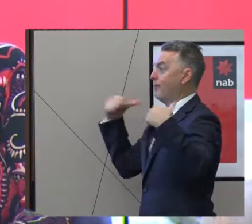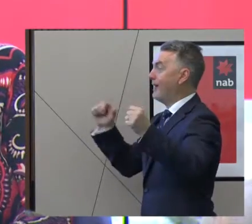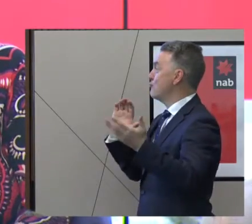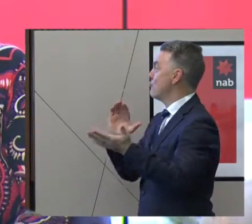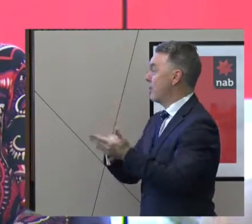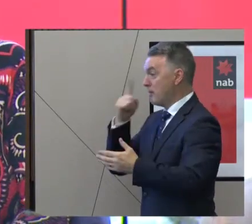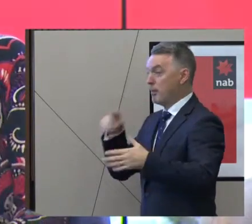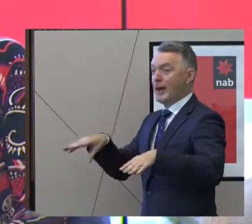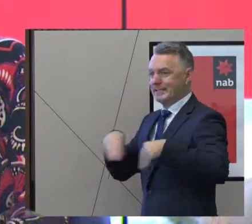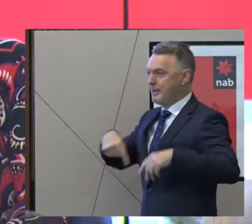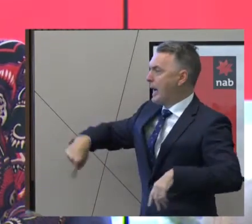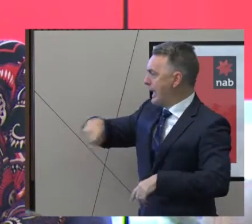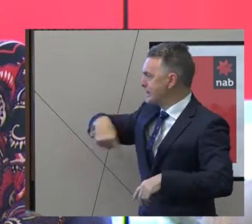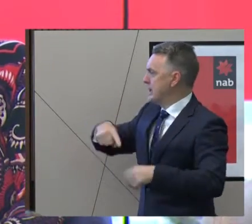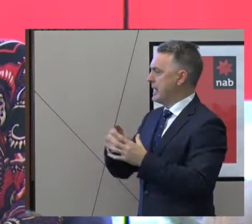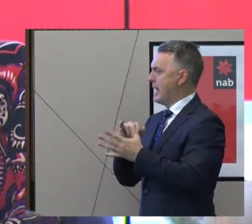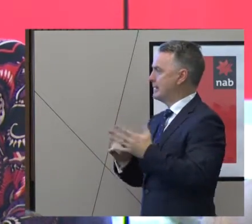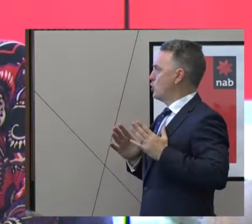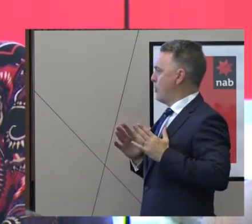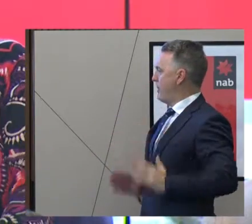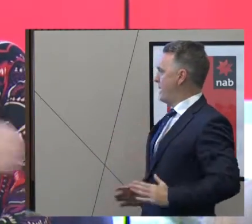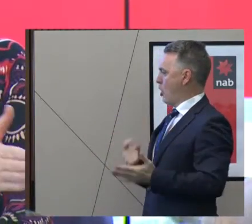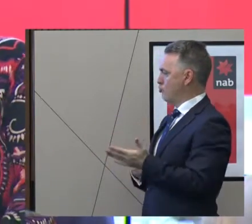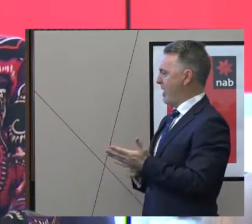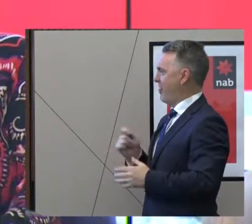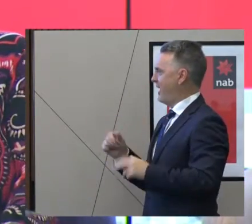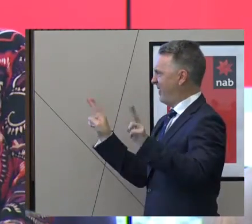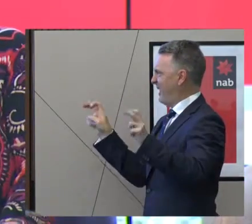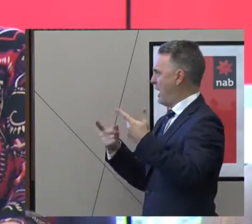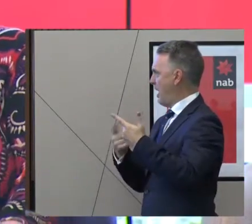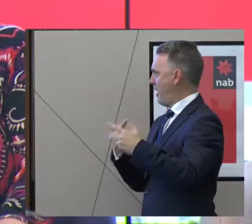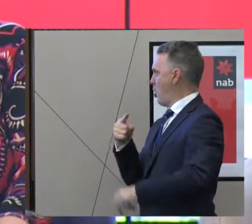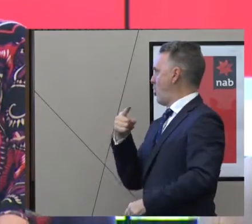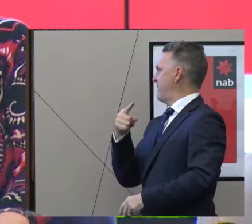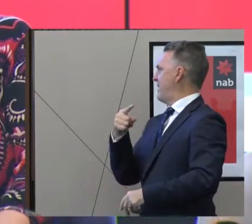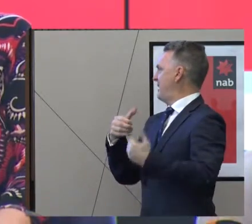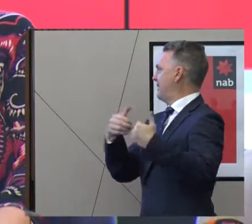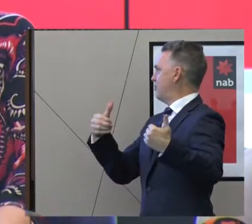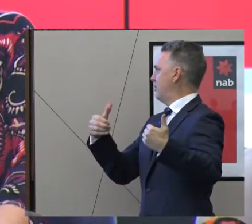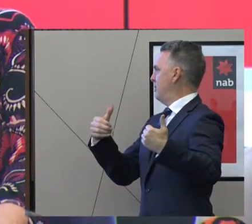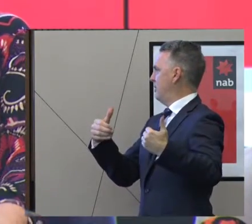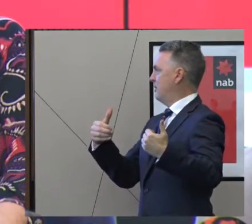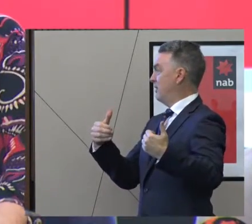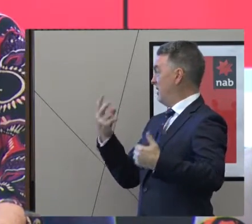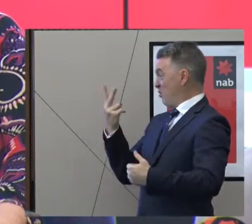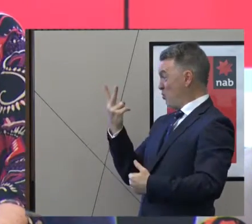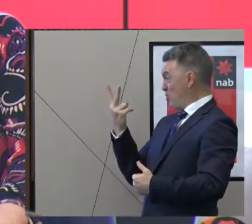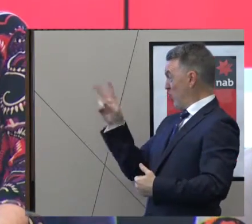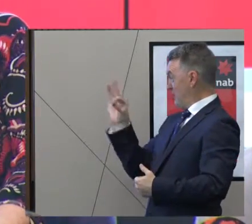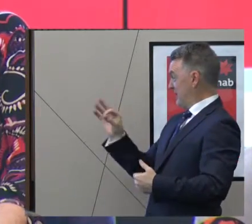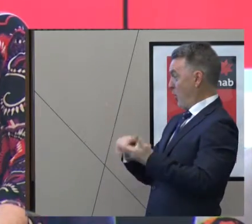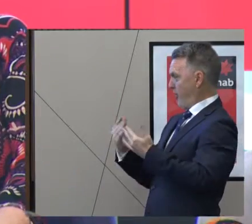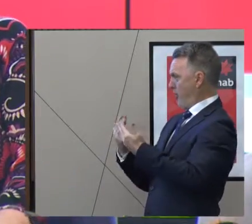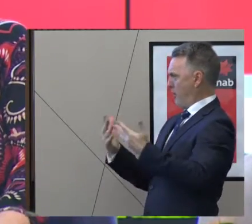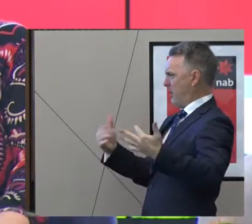people accept us as human beings instead of the other, over there, separate? We're 20% of the population, but